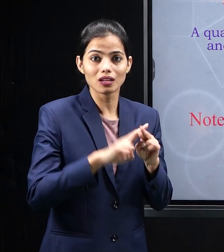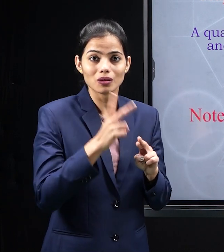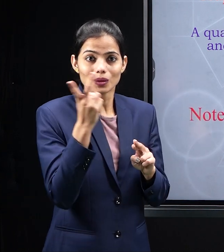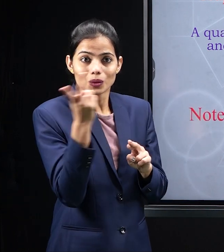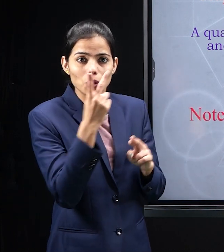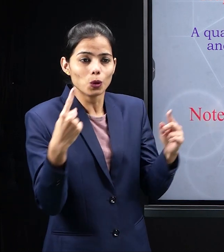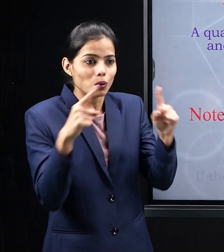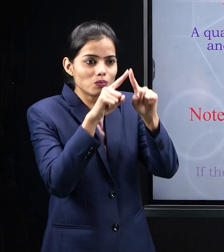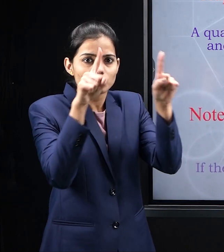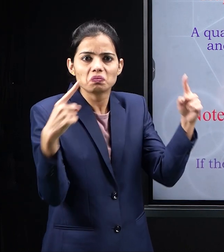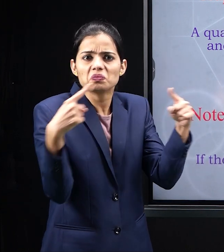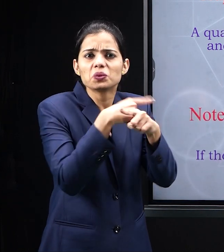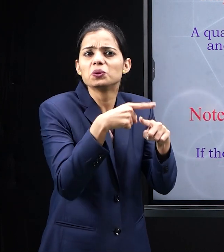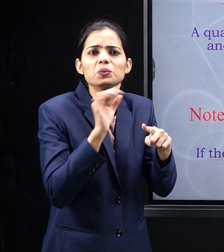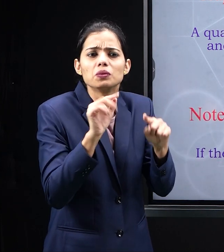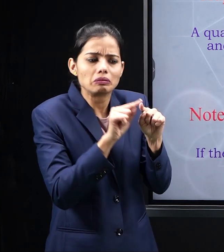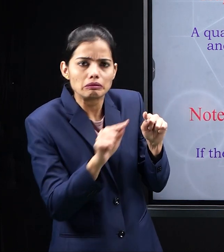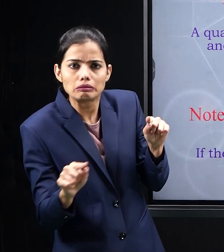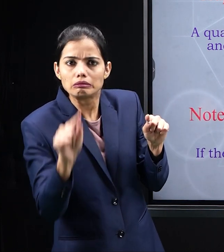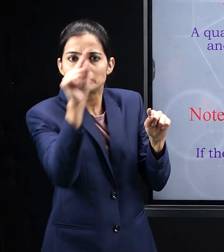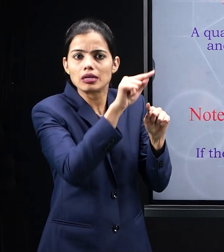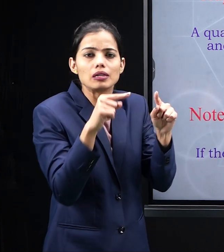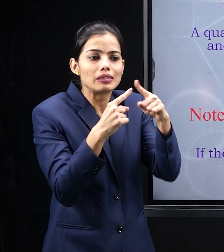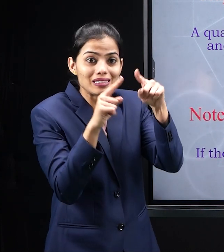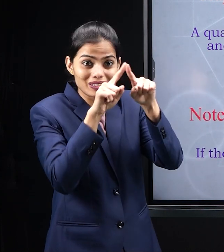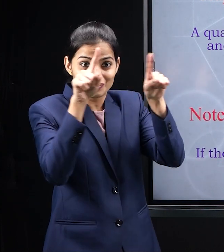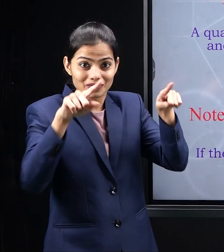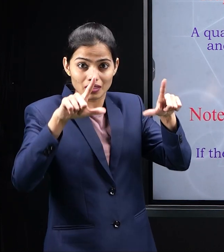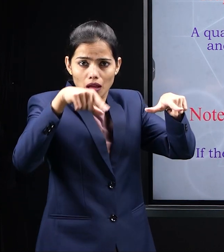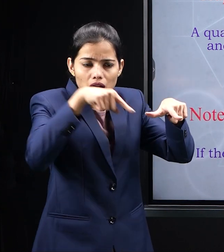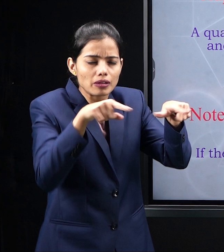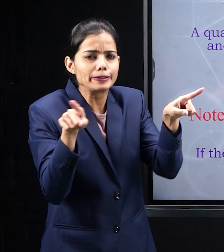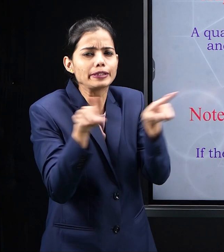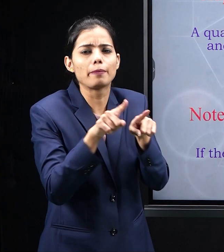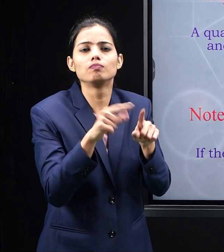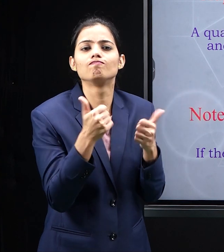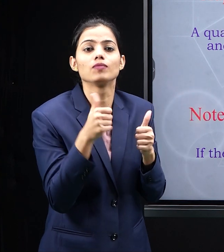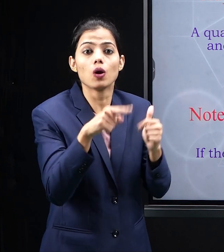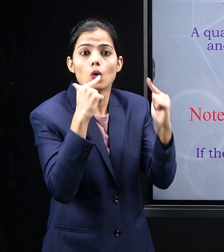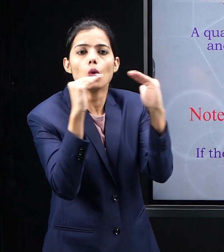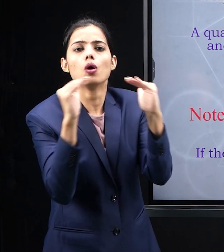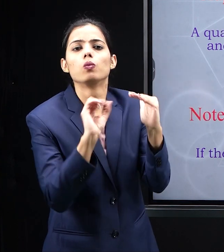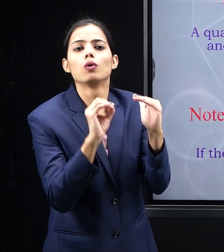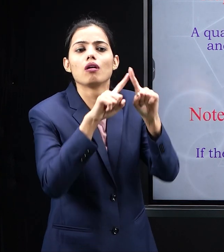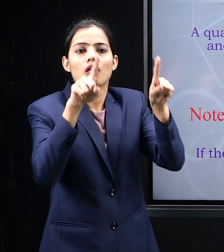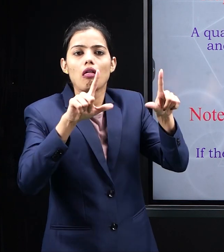Note, if the two non-parallel sides of trapezium are equal, then it is called an isosceles